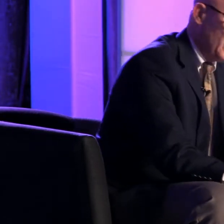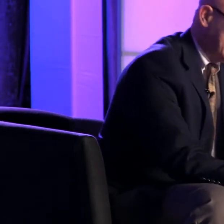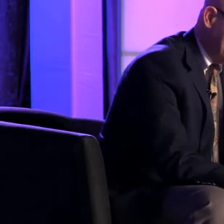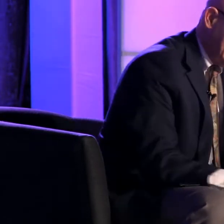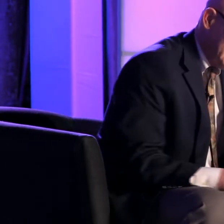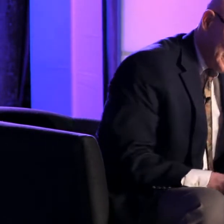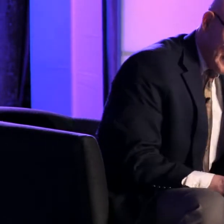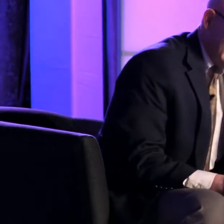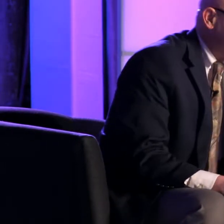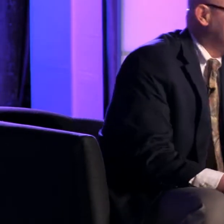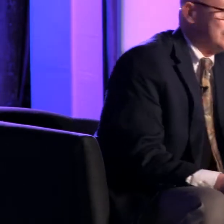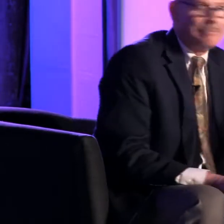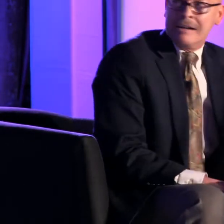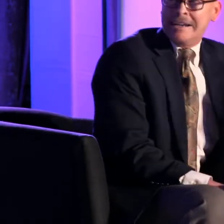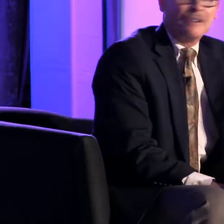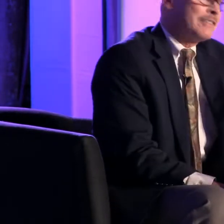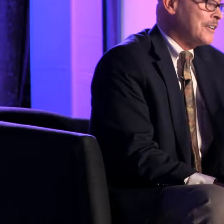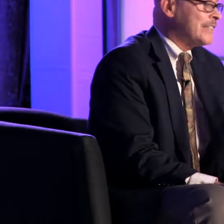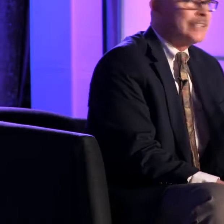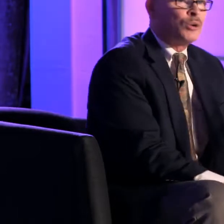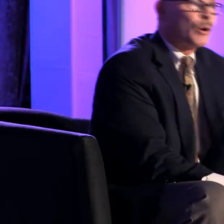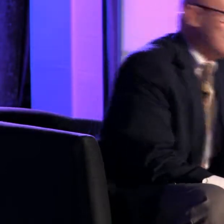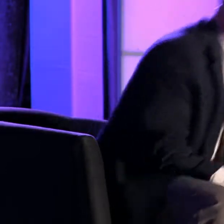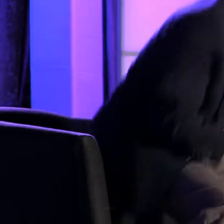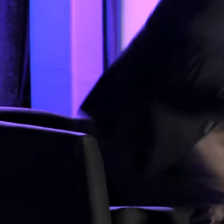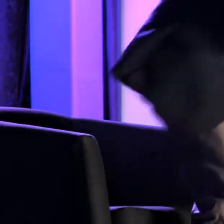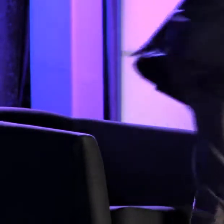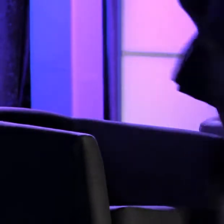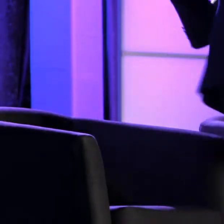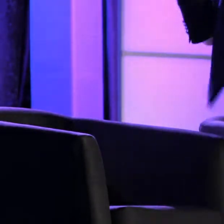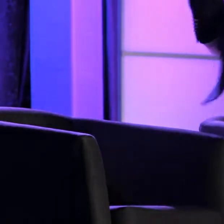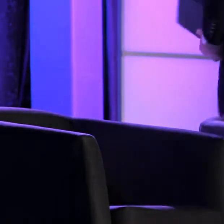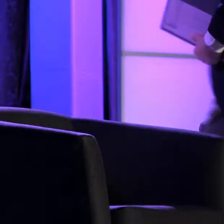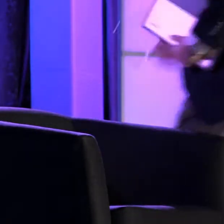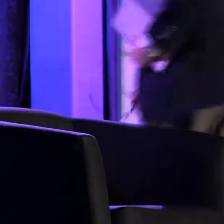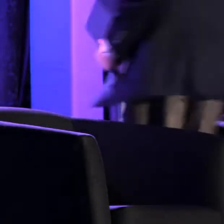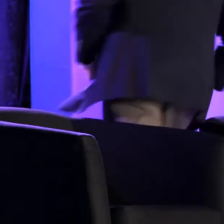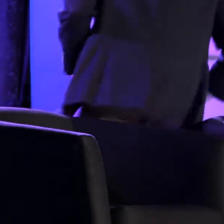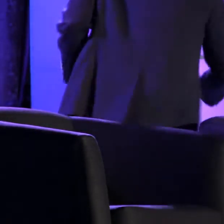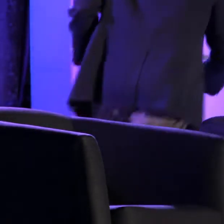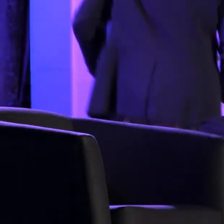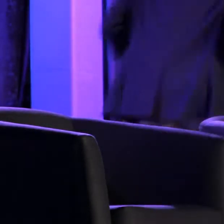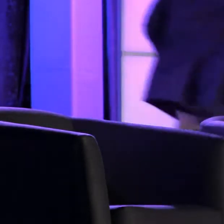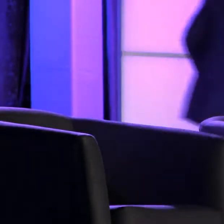now. My boss is here. Ladies and gentlemen, Mario Garcia Durham.